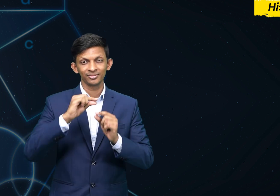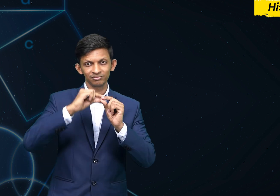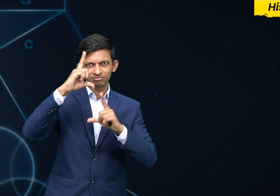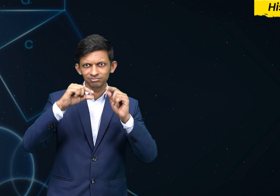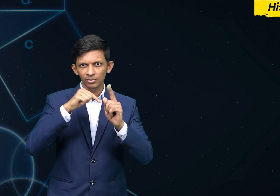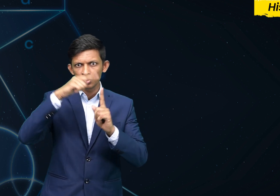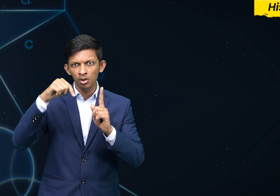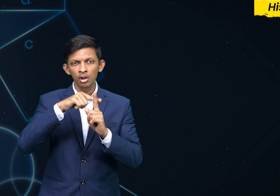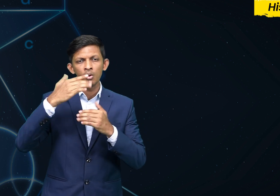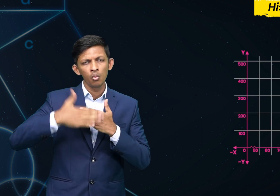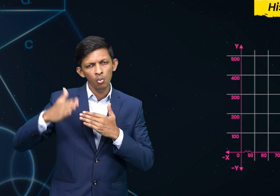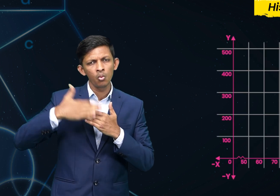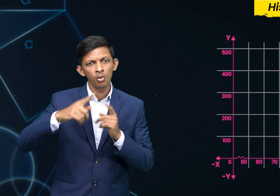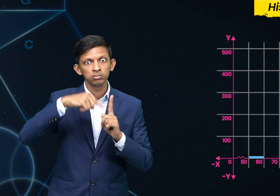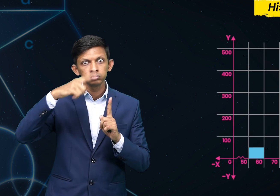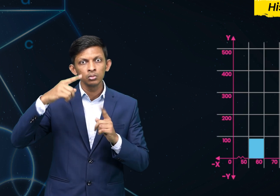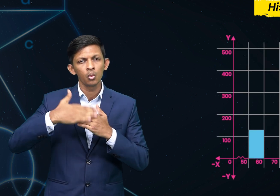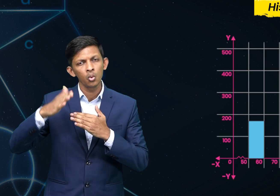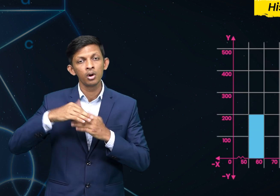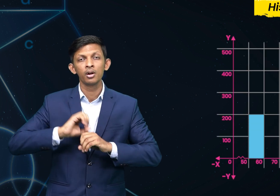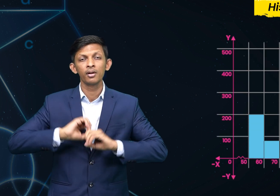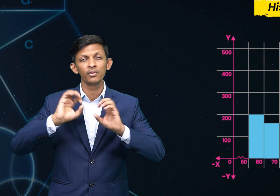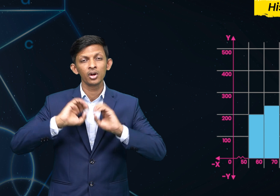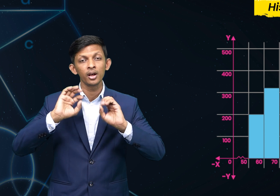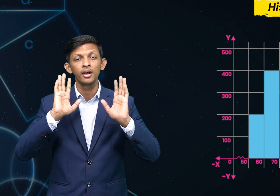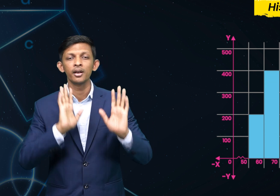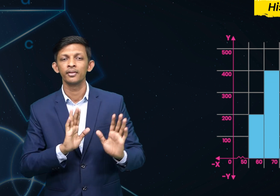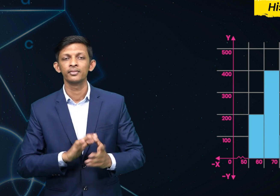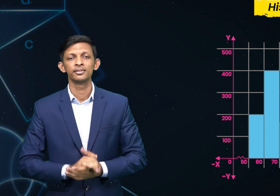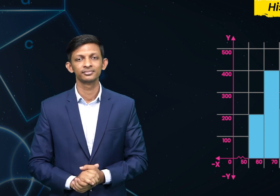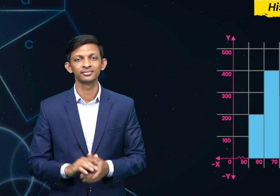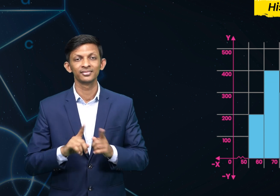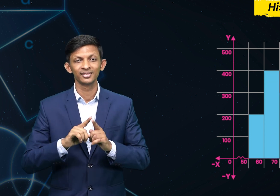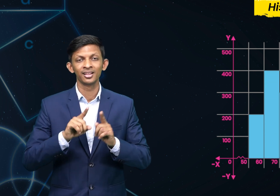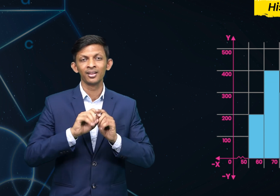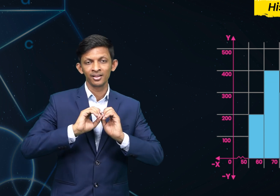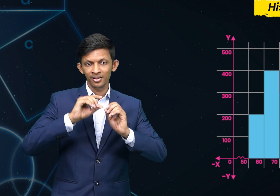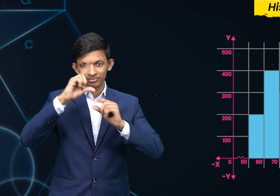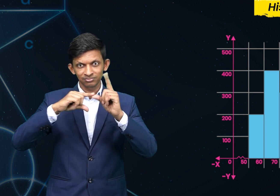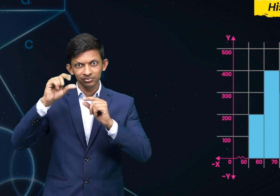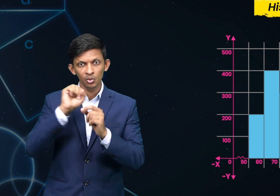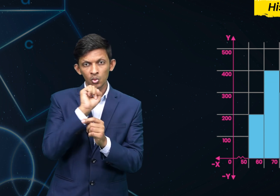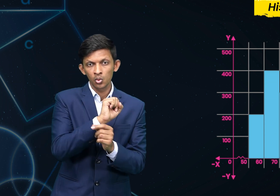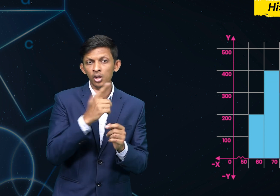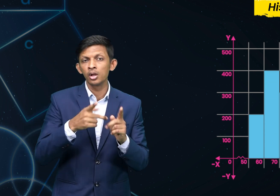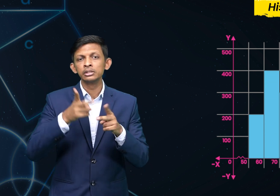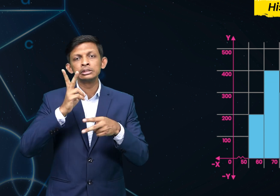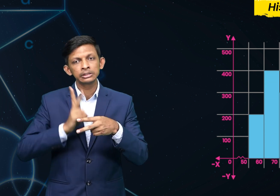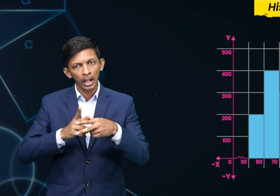A histogram is a graph of a continuous frequency distribution. Histogram contains a set of